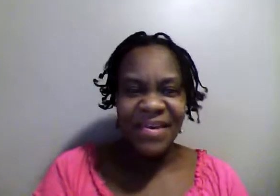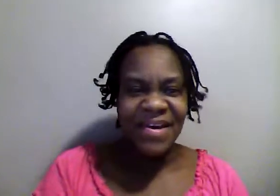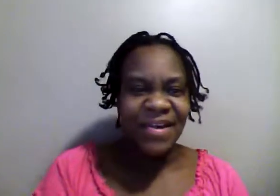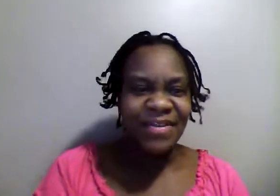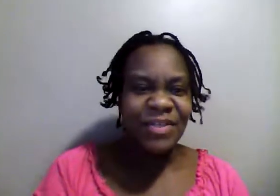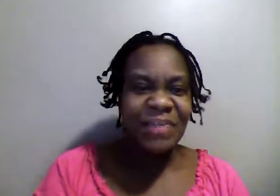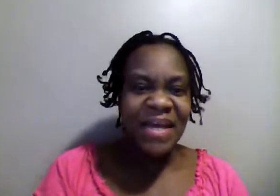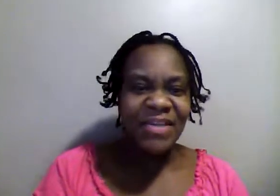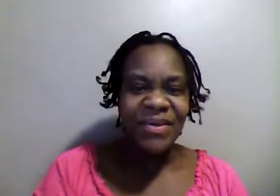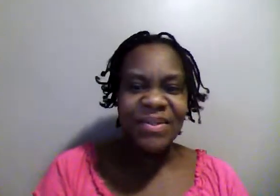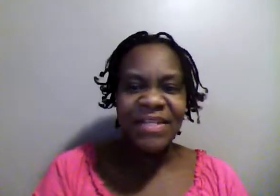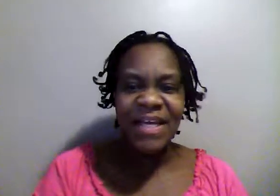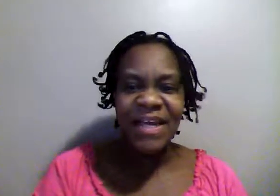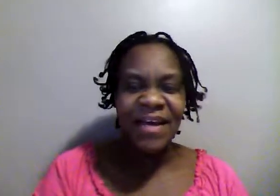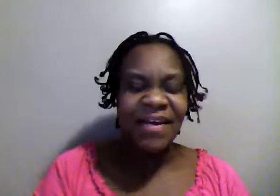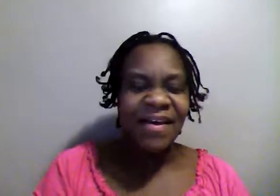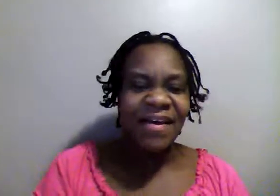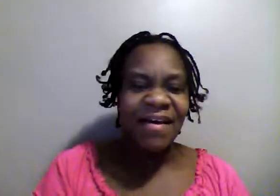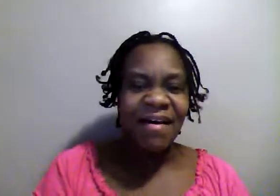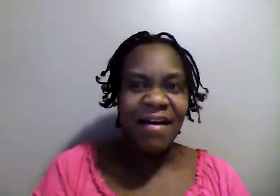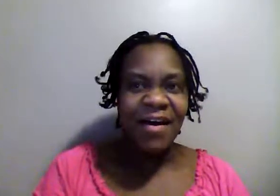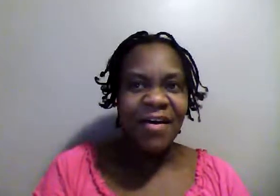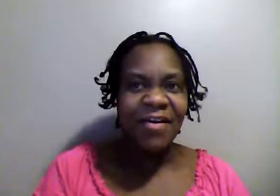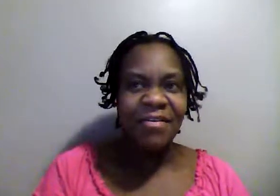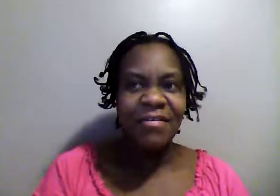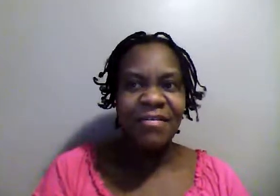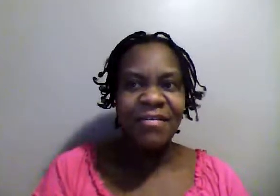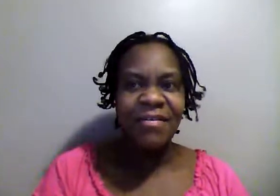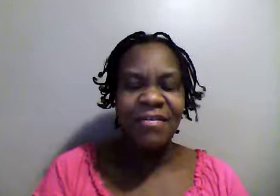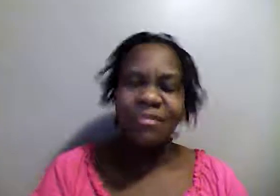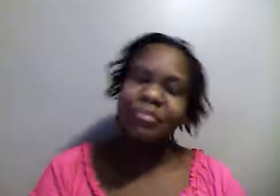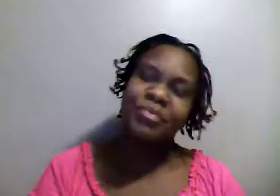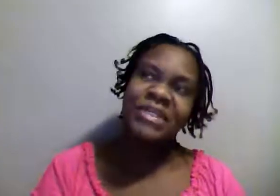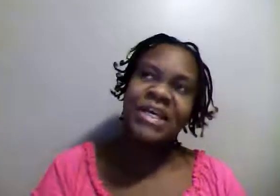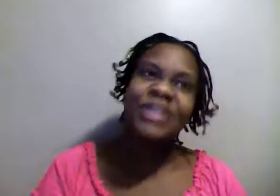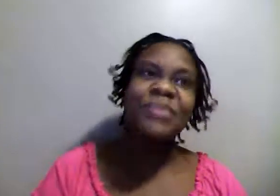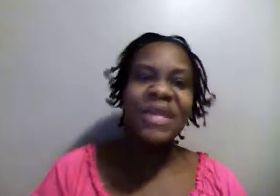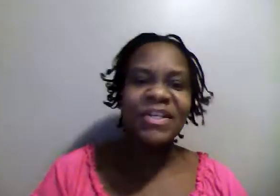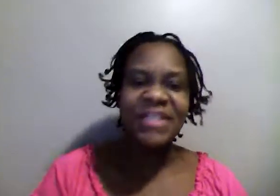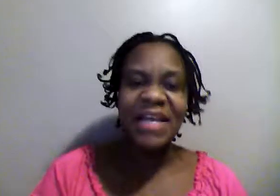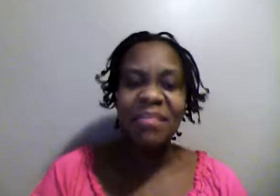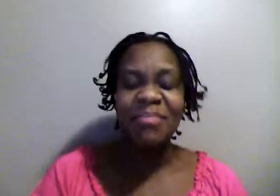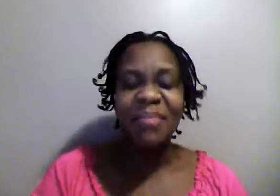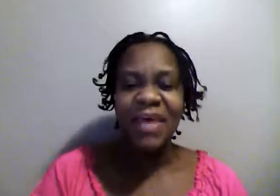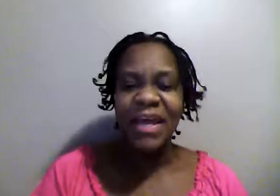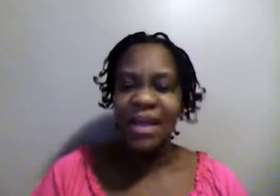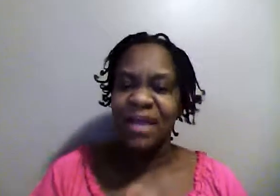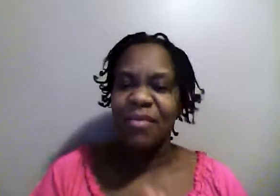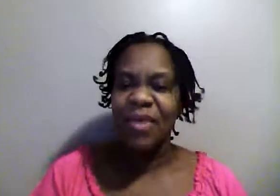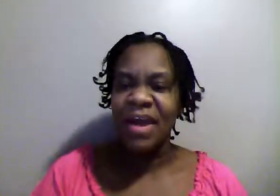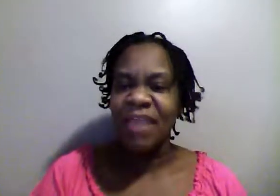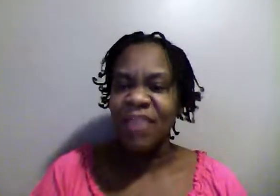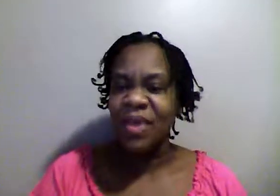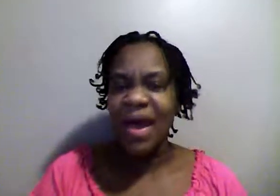The tomatoes are tomato stem, wherever you